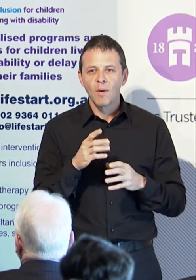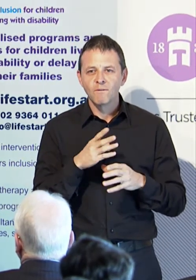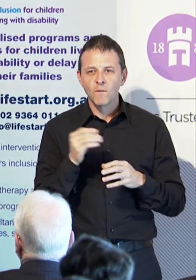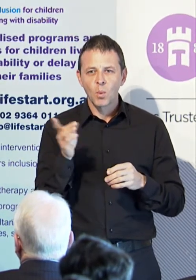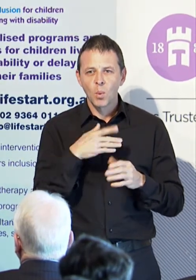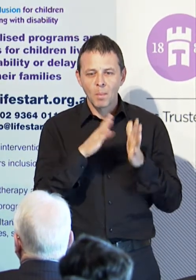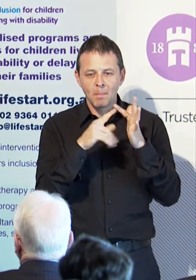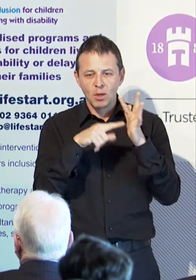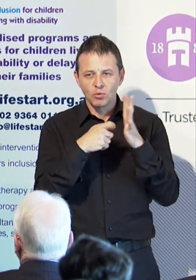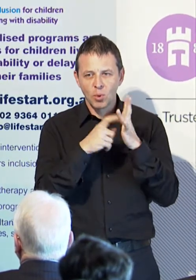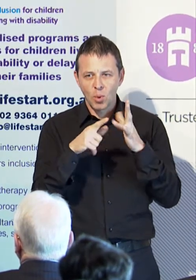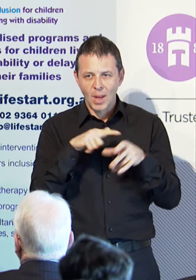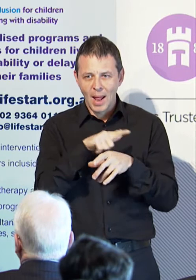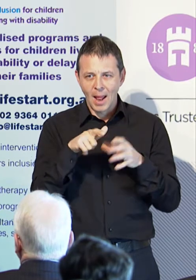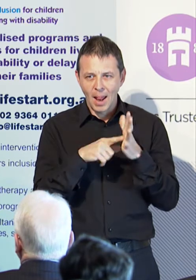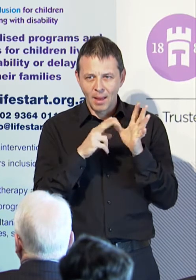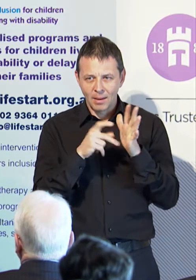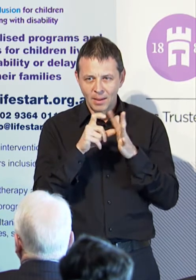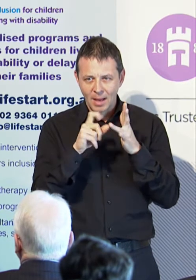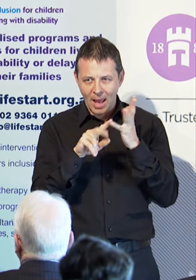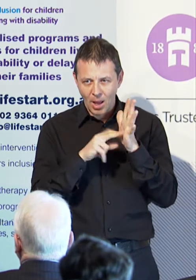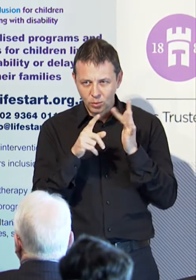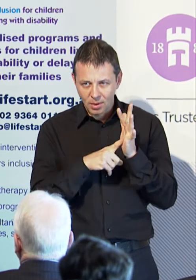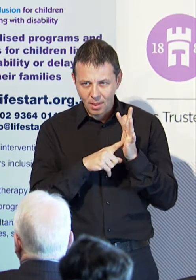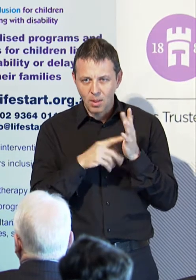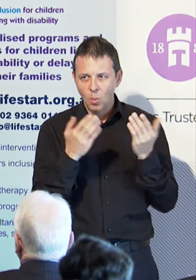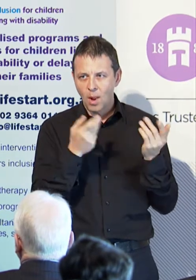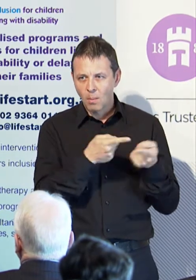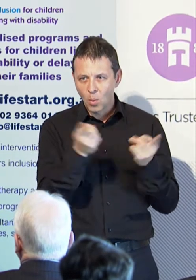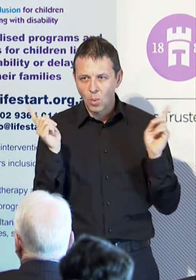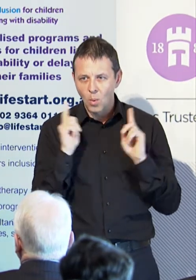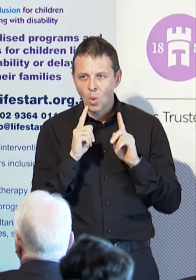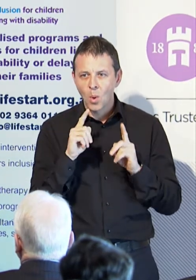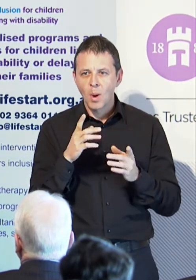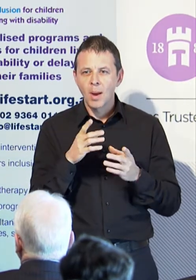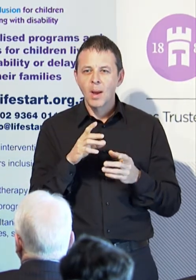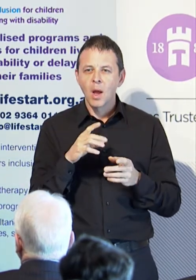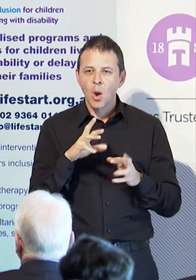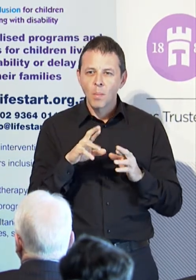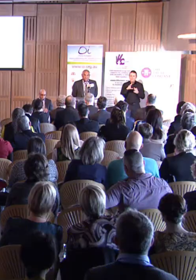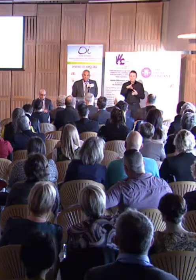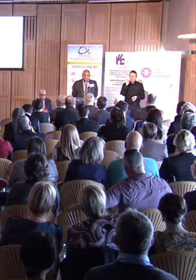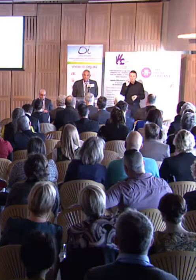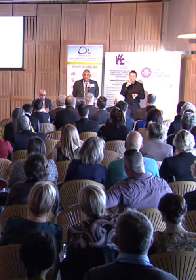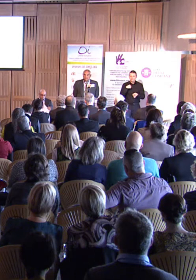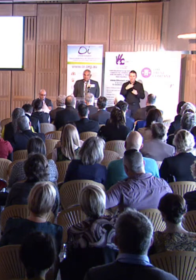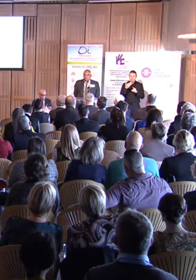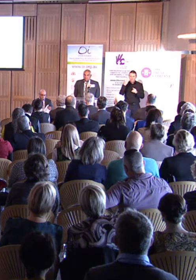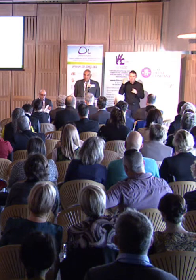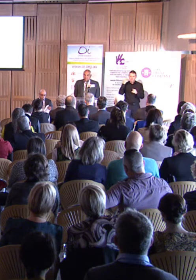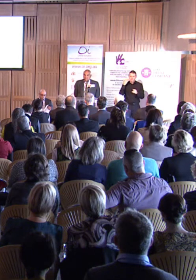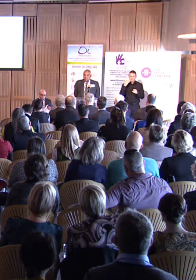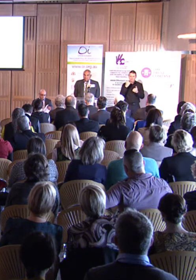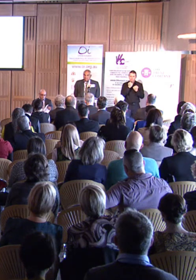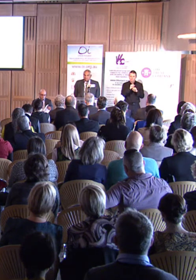Council, welcome today, and may the spirits of my ancestors walk beside you and protect you while you were on Gadigal land, as I know they